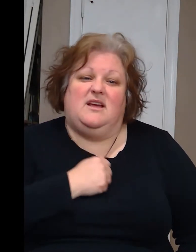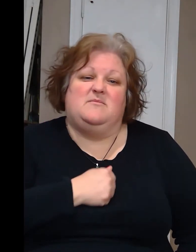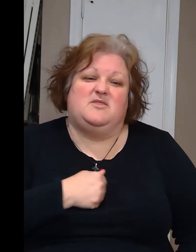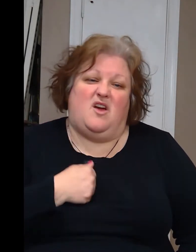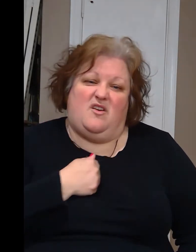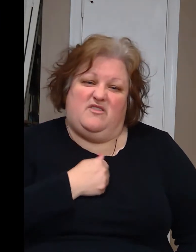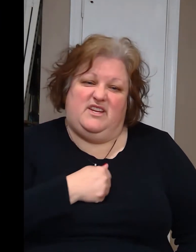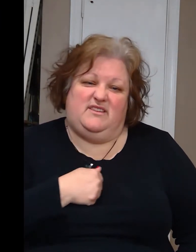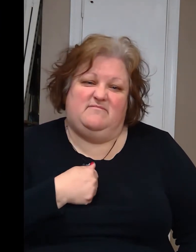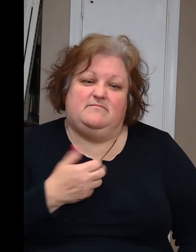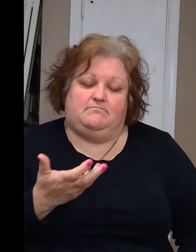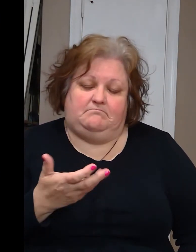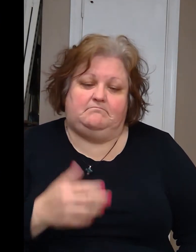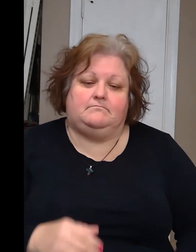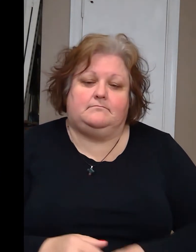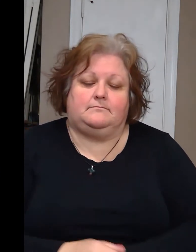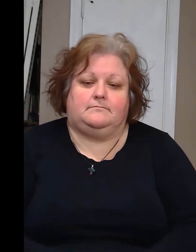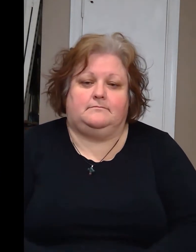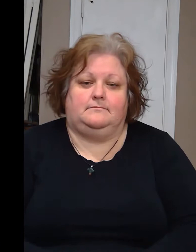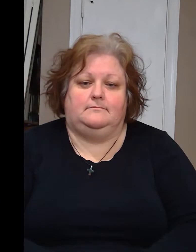sorry.